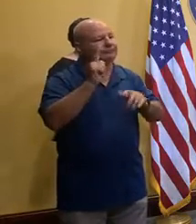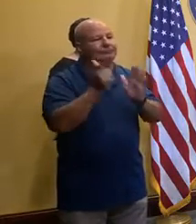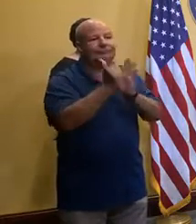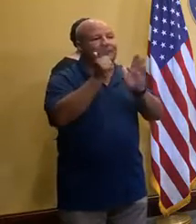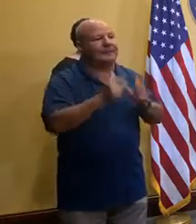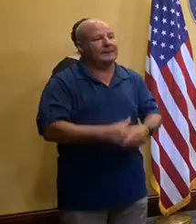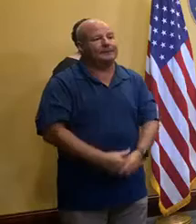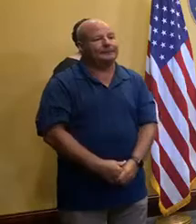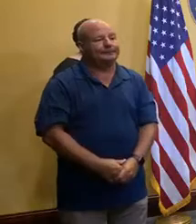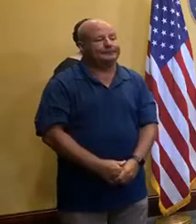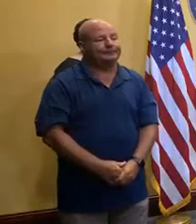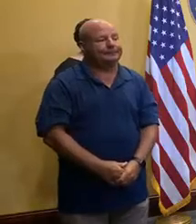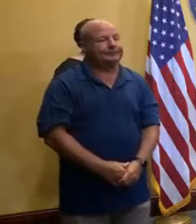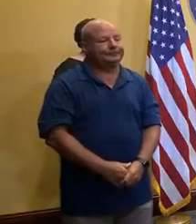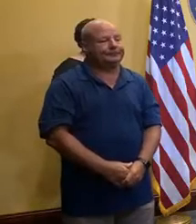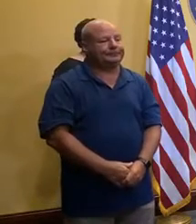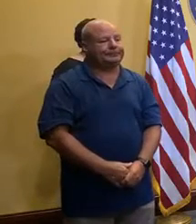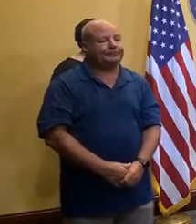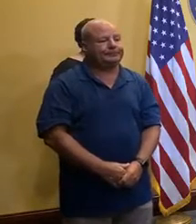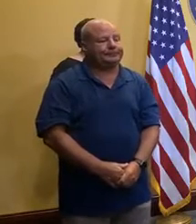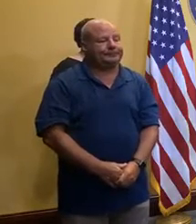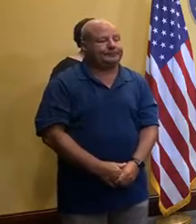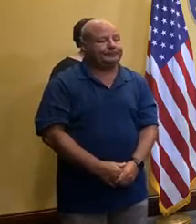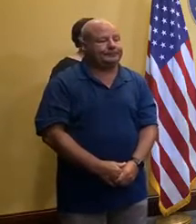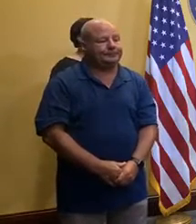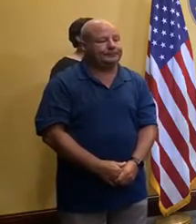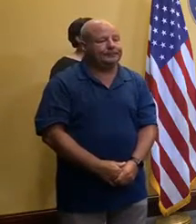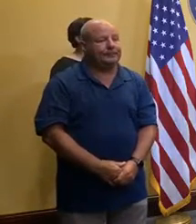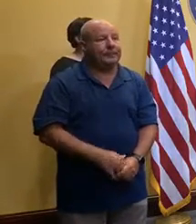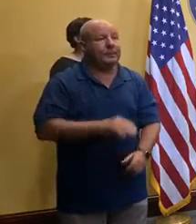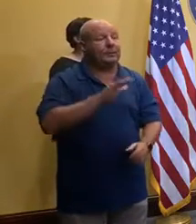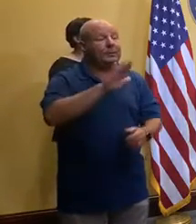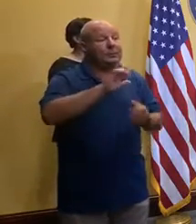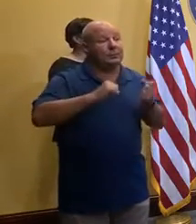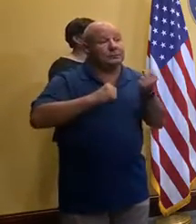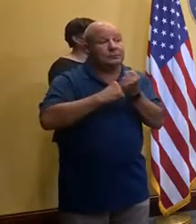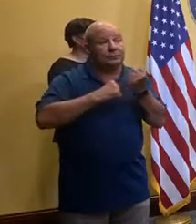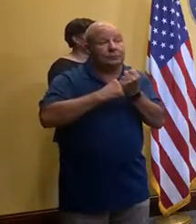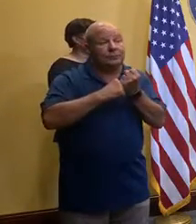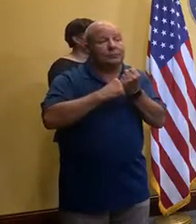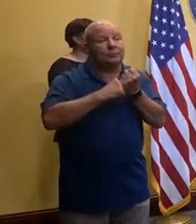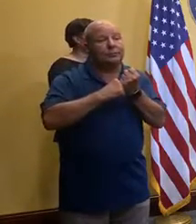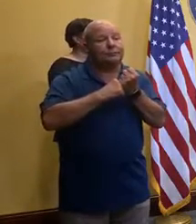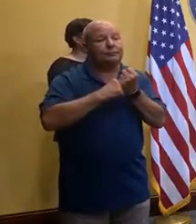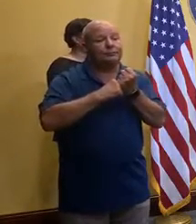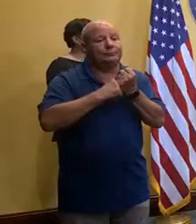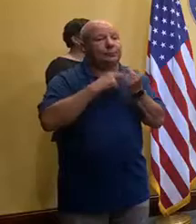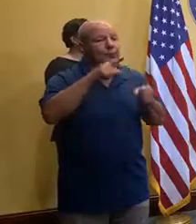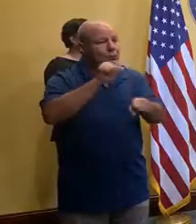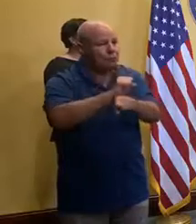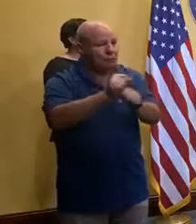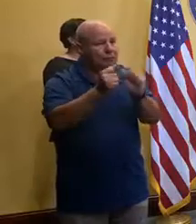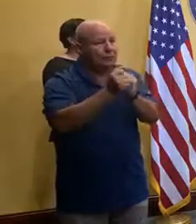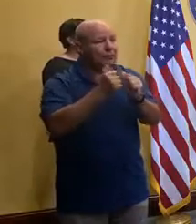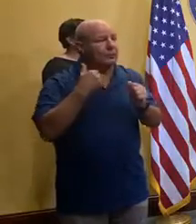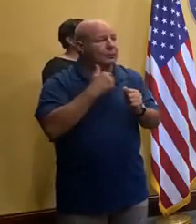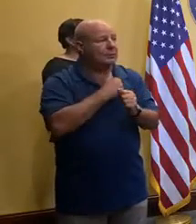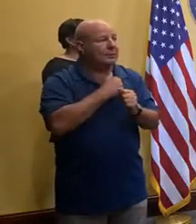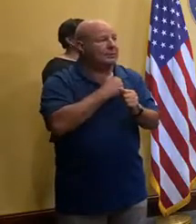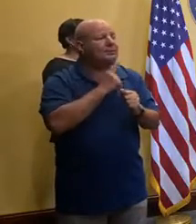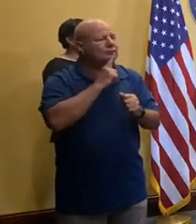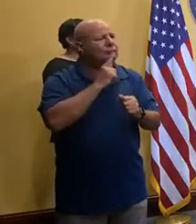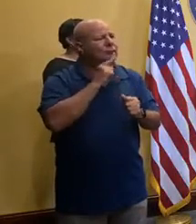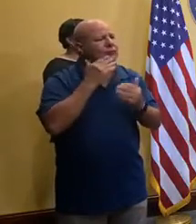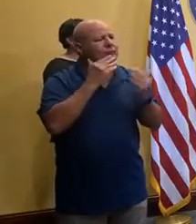okay? We appreciate your support. We appreciate you working with us, and as I've